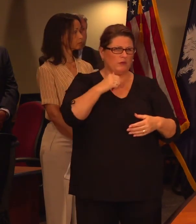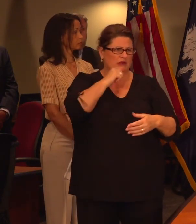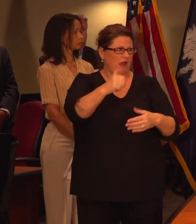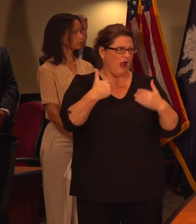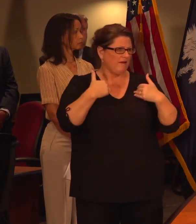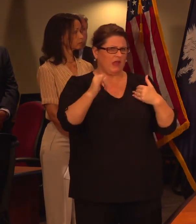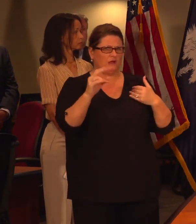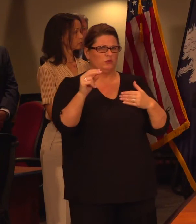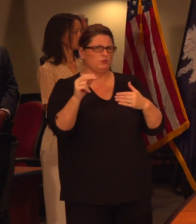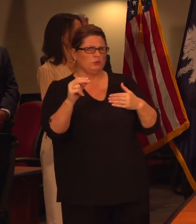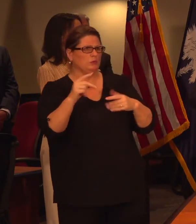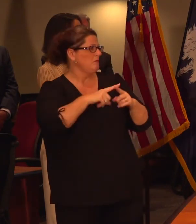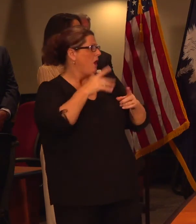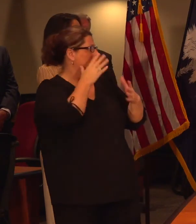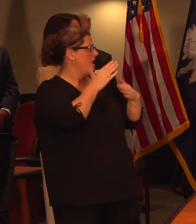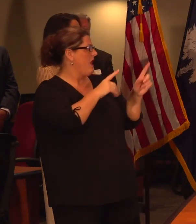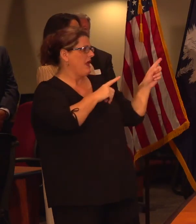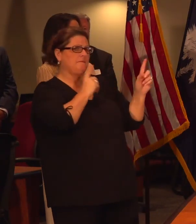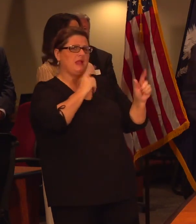these gentlemen answer that question.